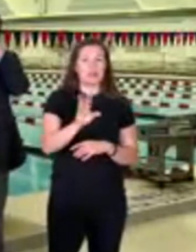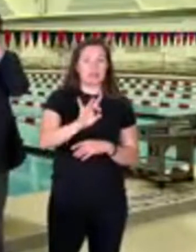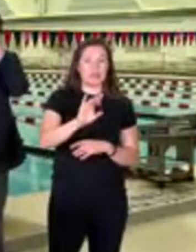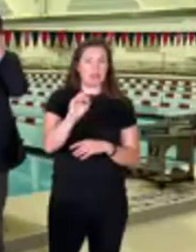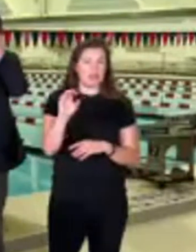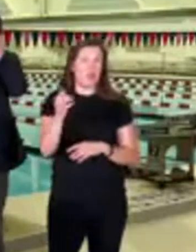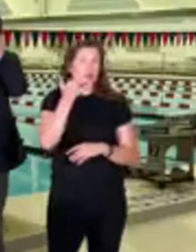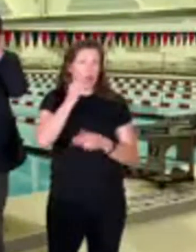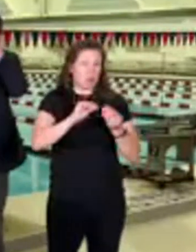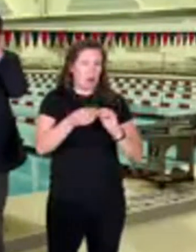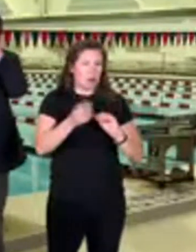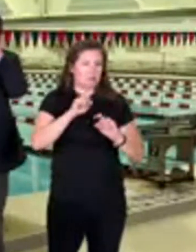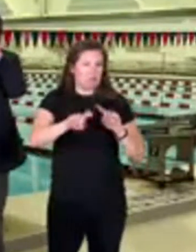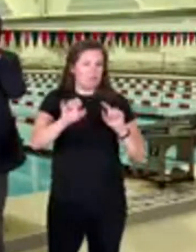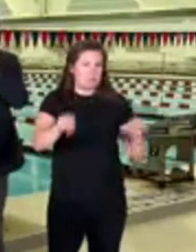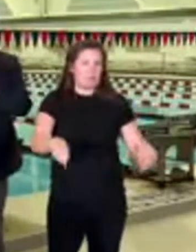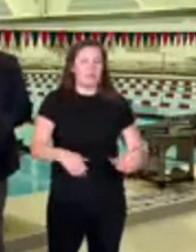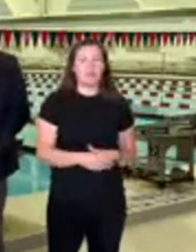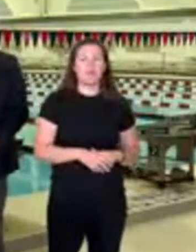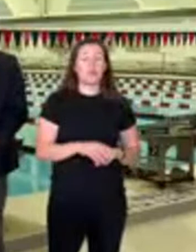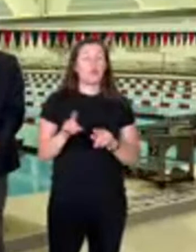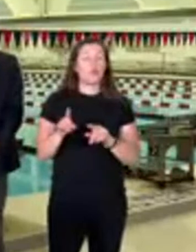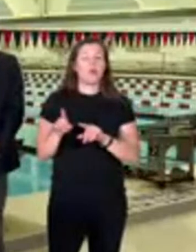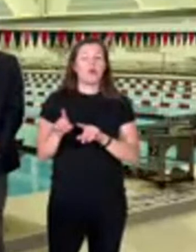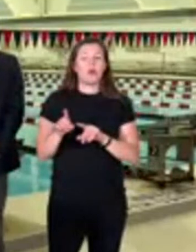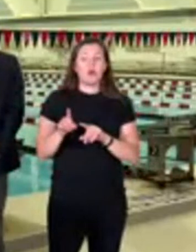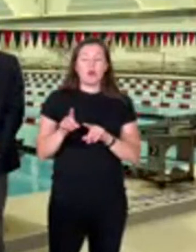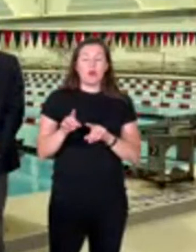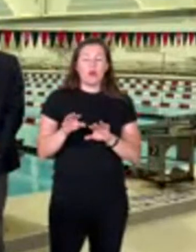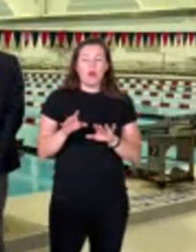716-961-6800. We've also communicated to local,